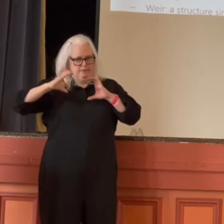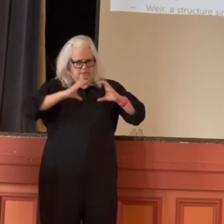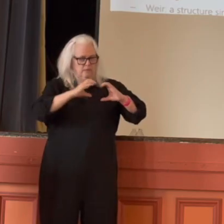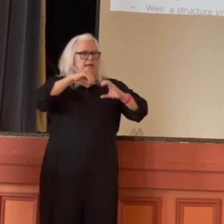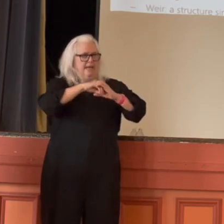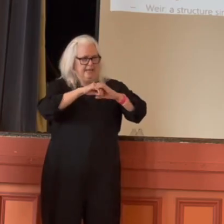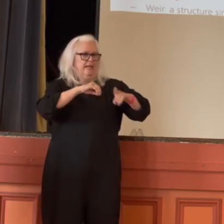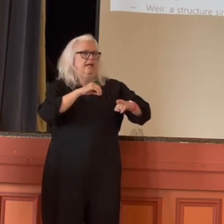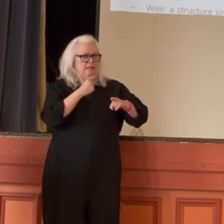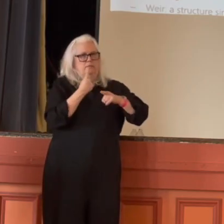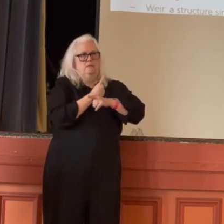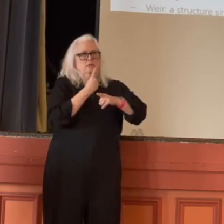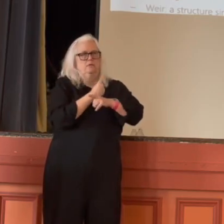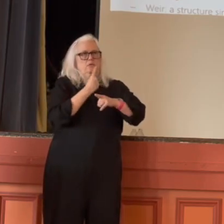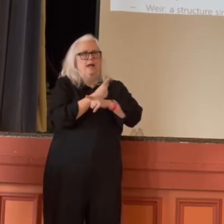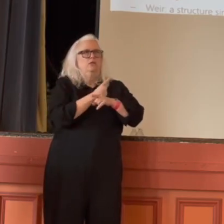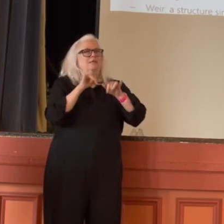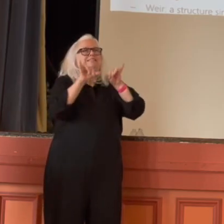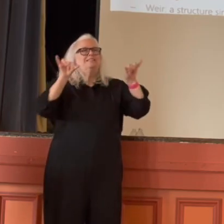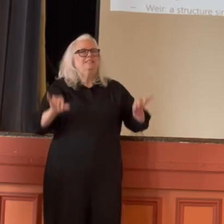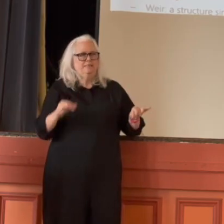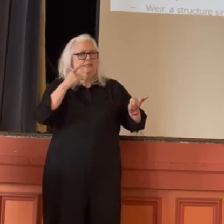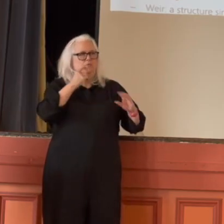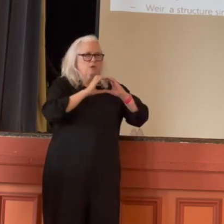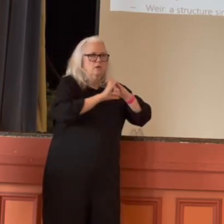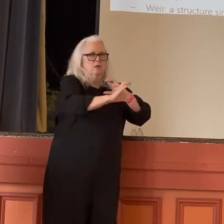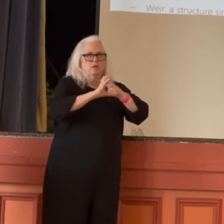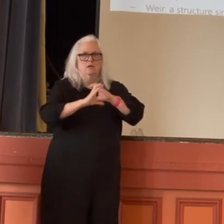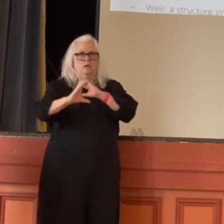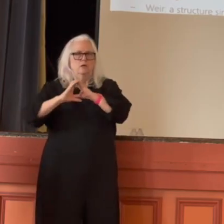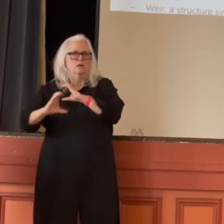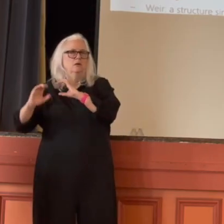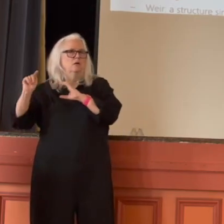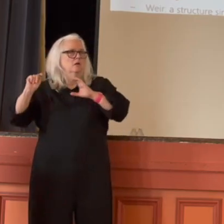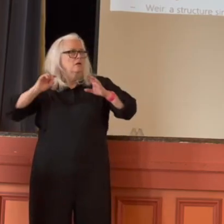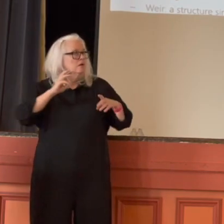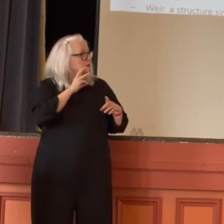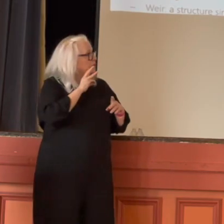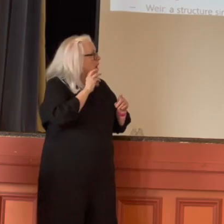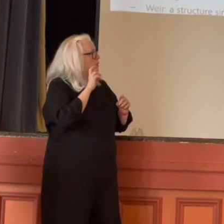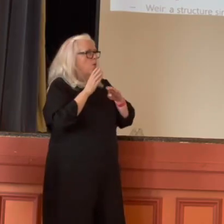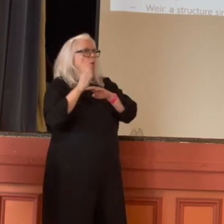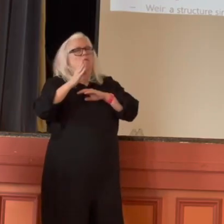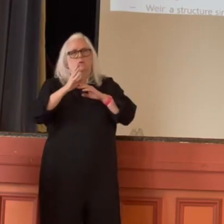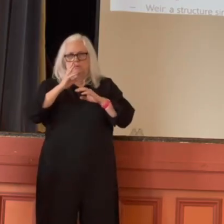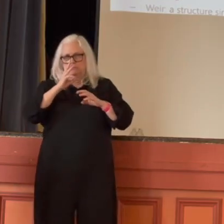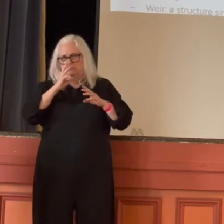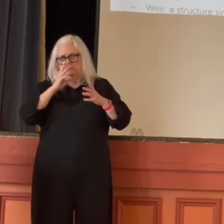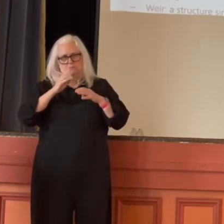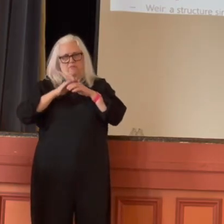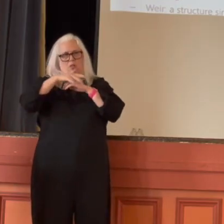and holding it there until there's space downstream for it to flow within the system.